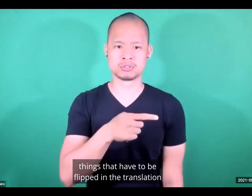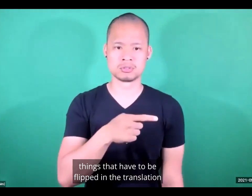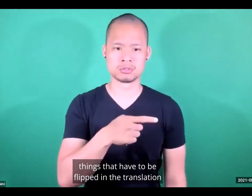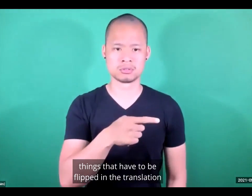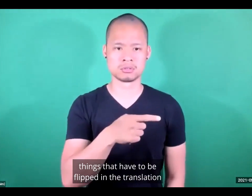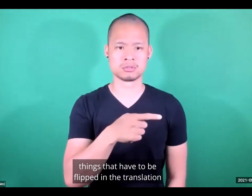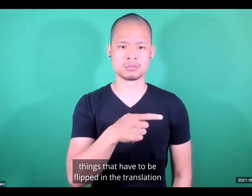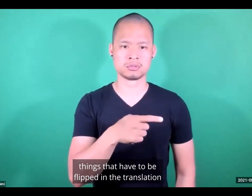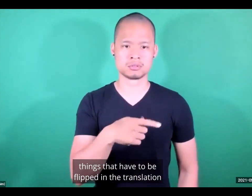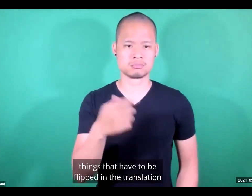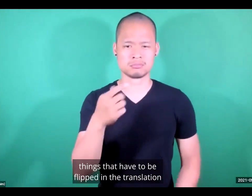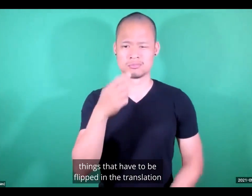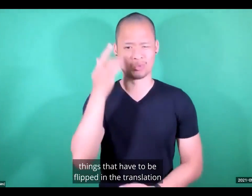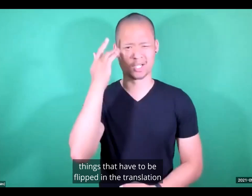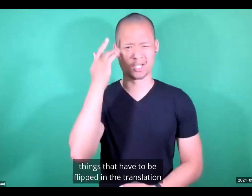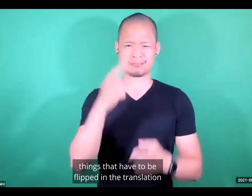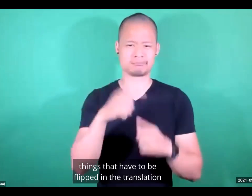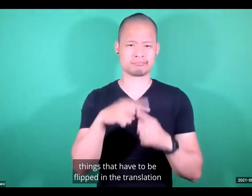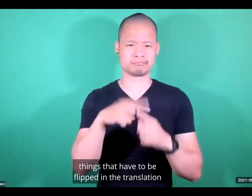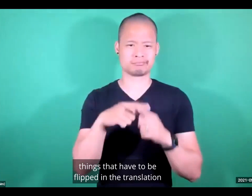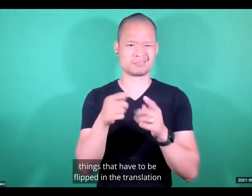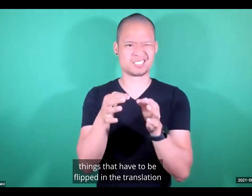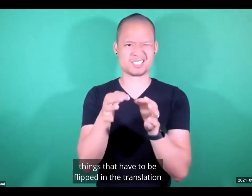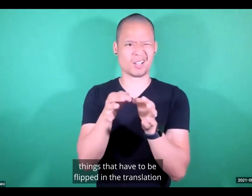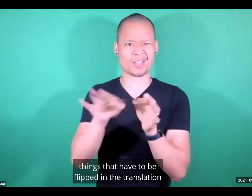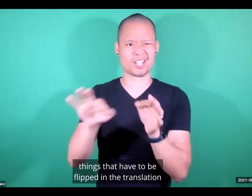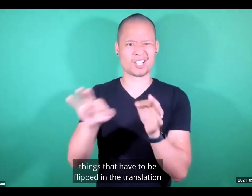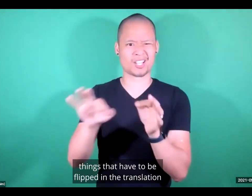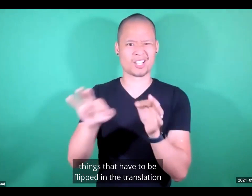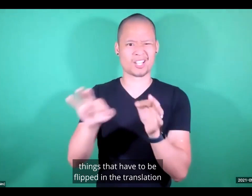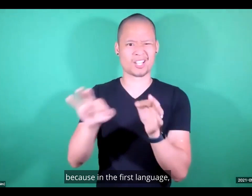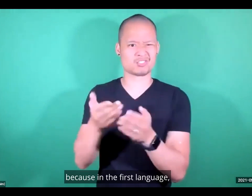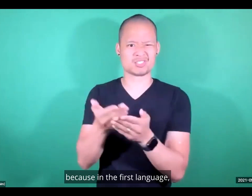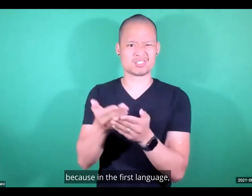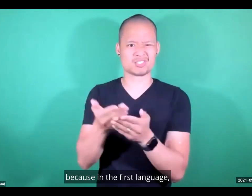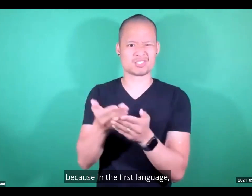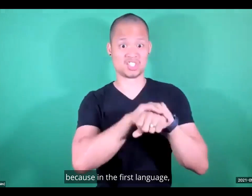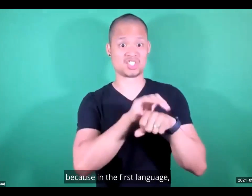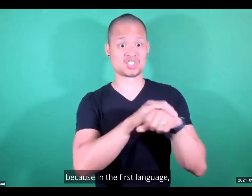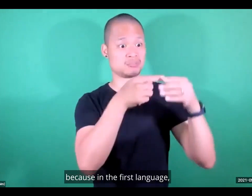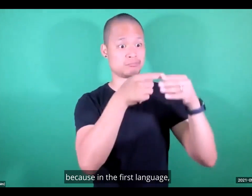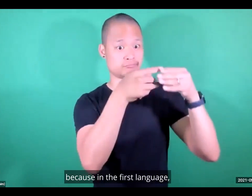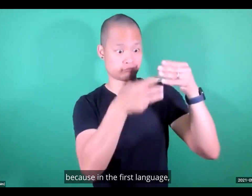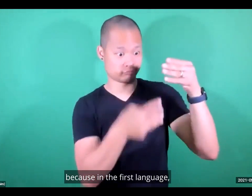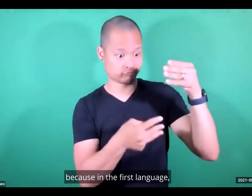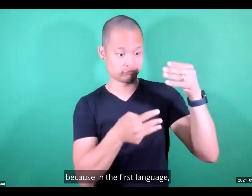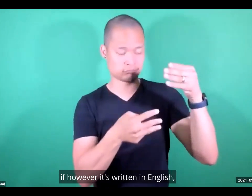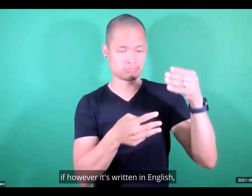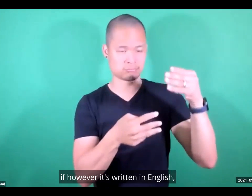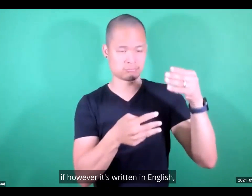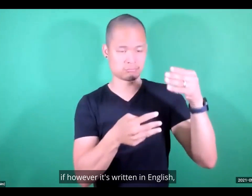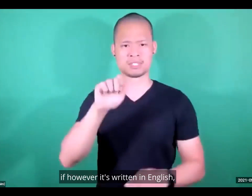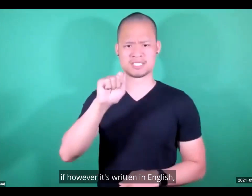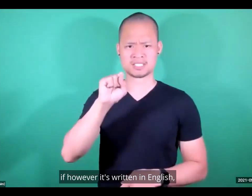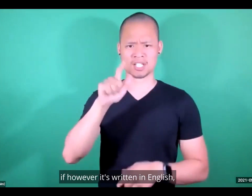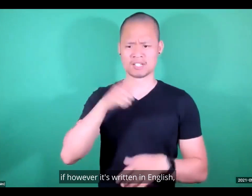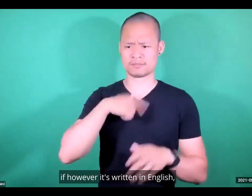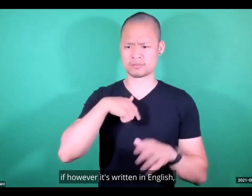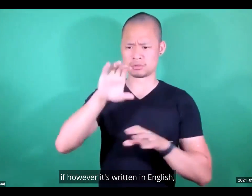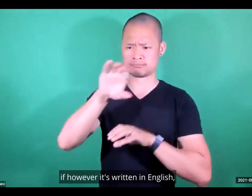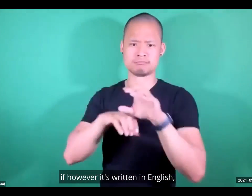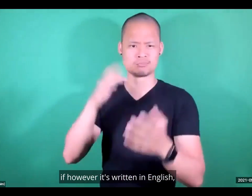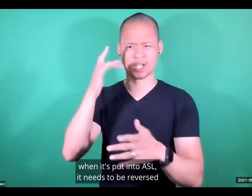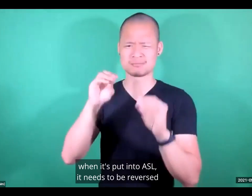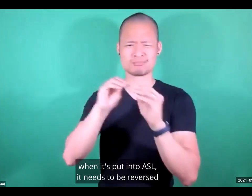things that have to be flipped in the translation, because in the first language, if however it's written